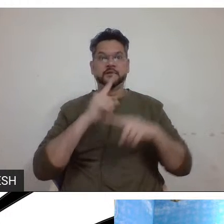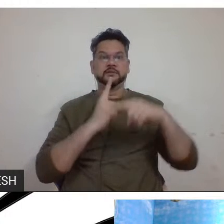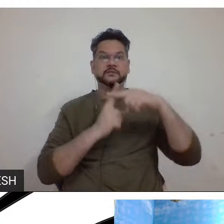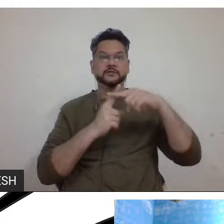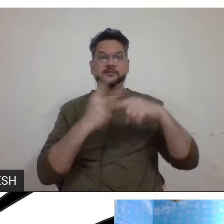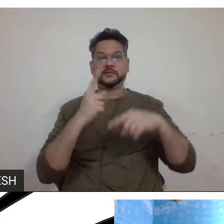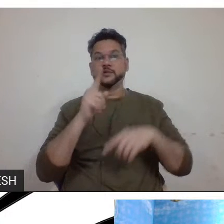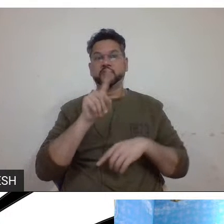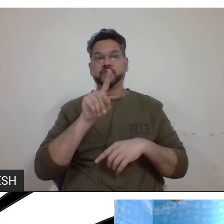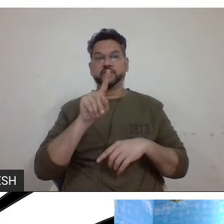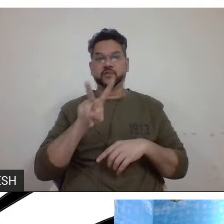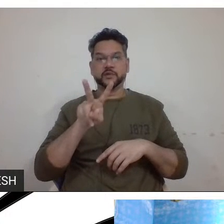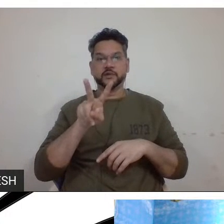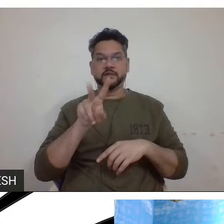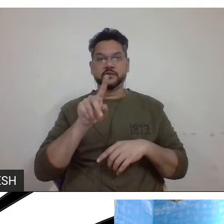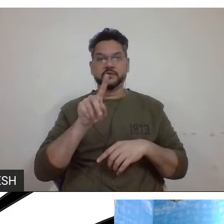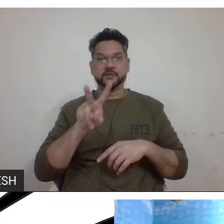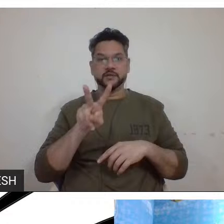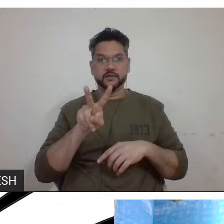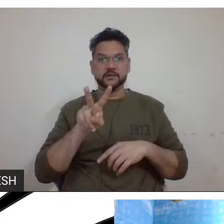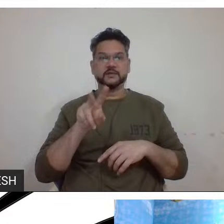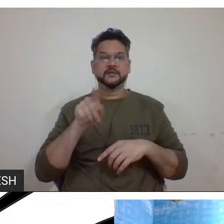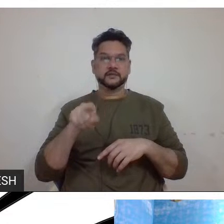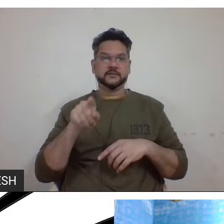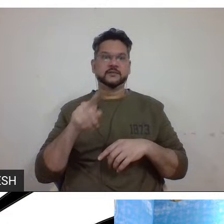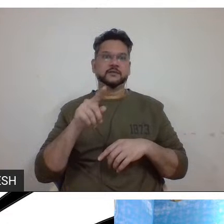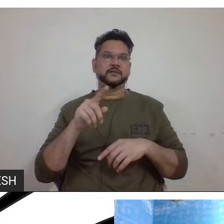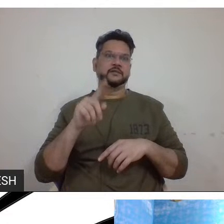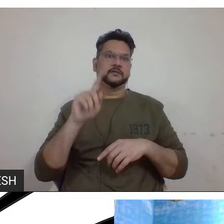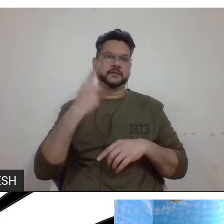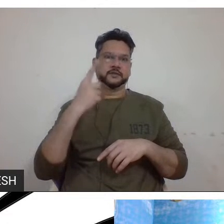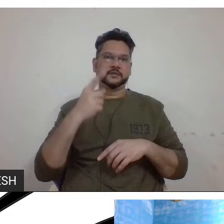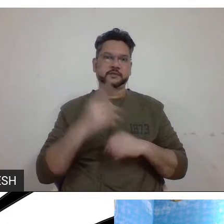Can I respond? Can I respond?